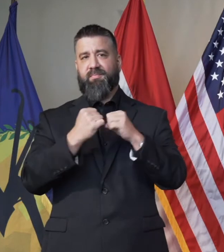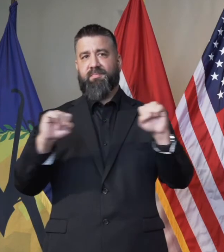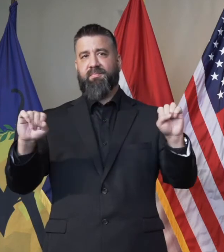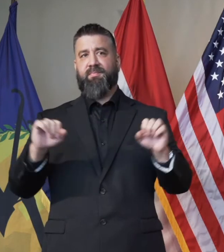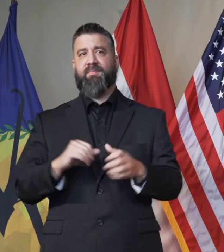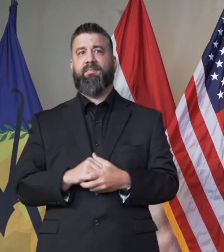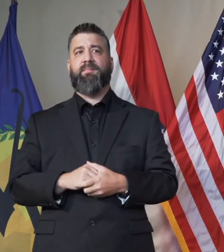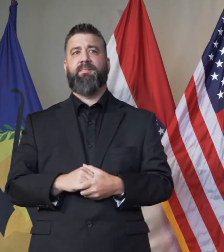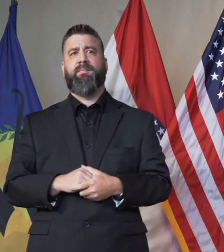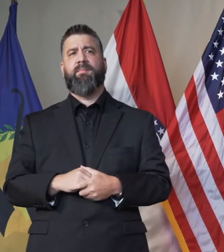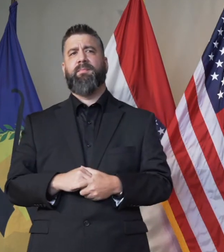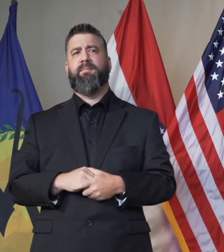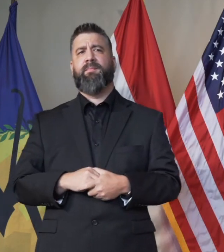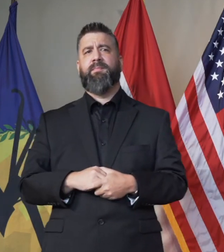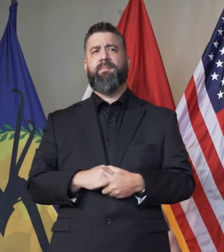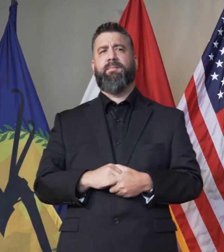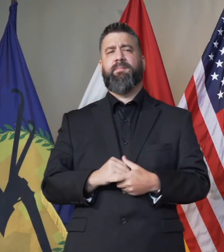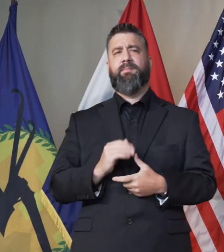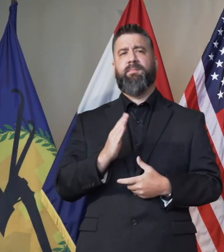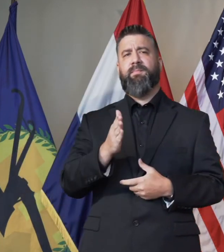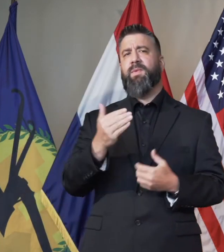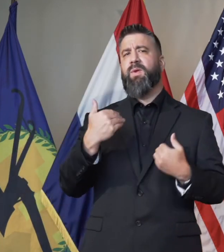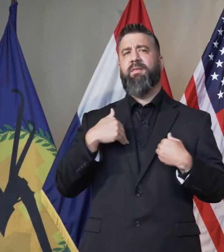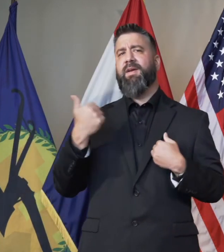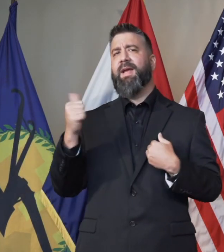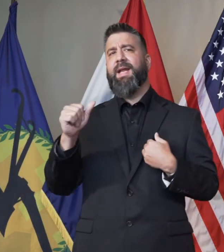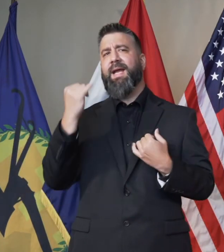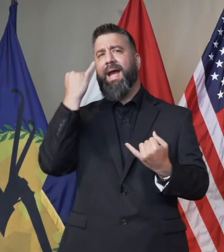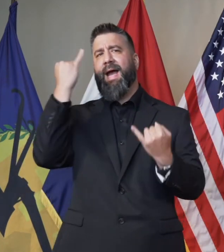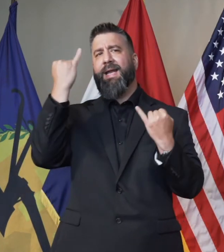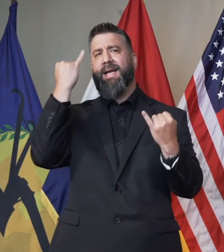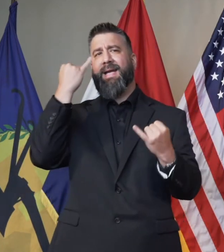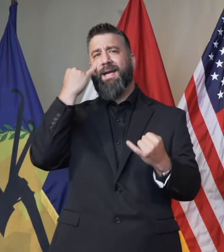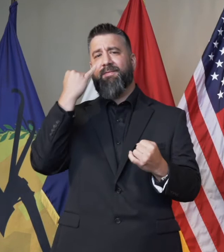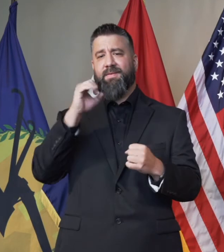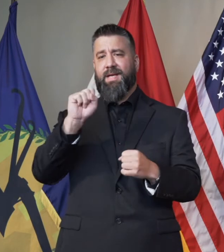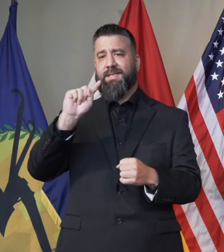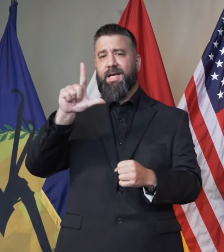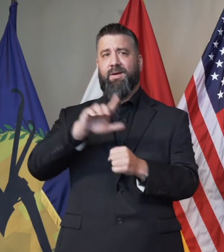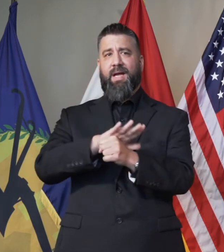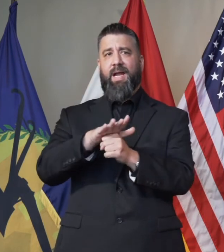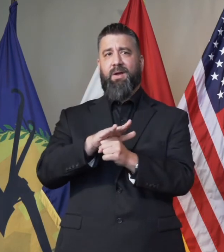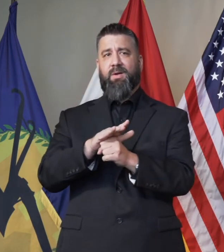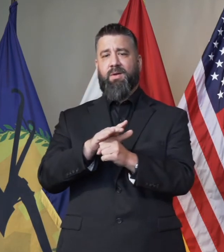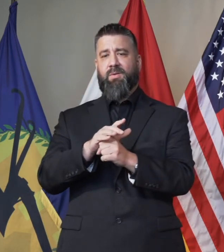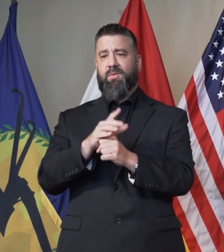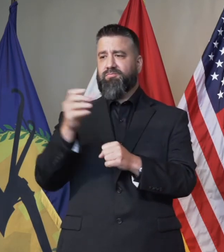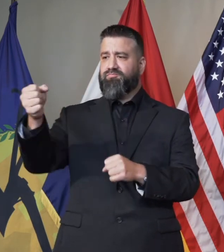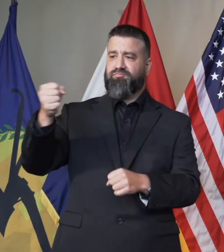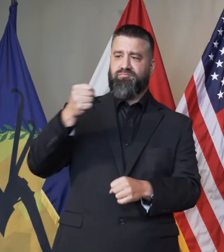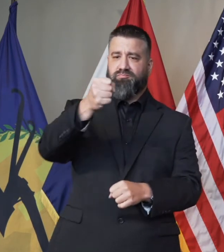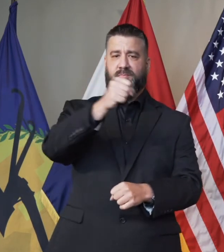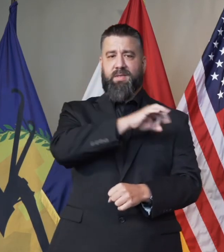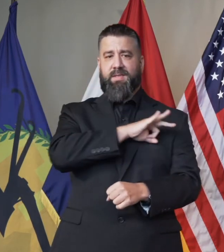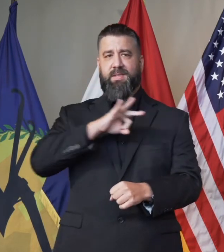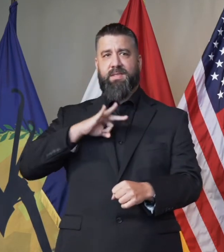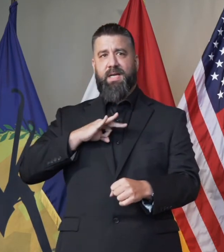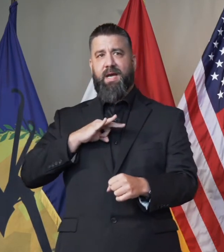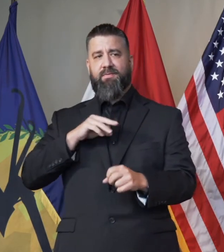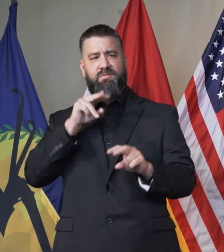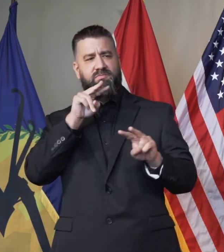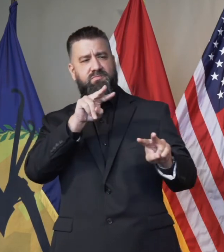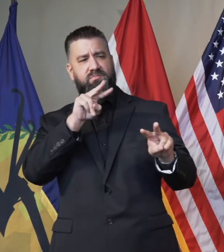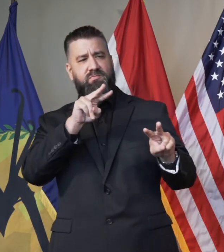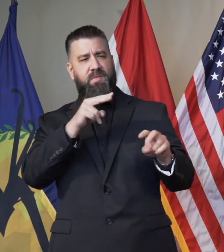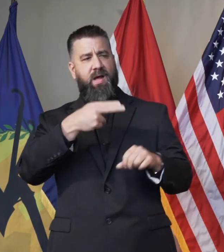Is there any plans at this point, or do you have any idea if the county will choose to dedicate staff to ensure that these high contact sports, that the rules are being enforced